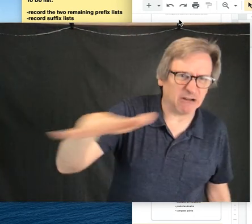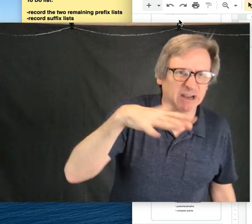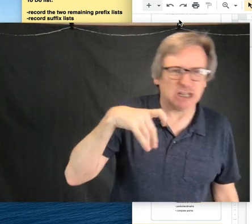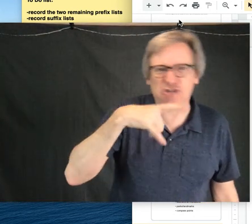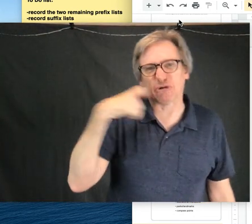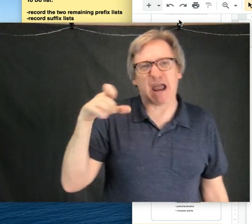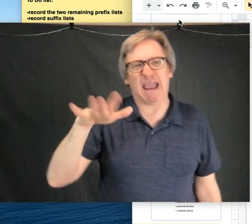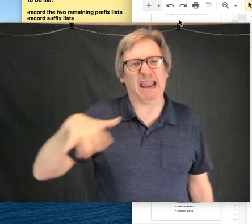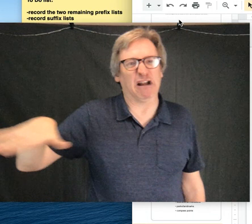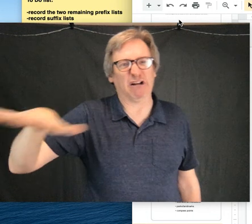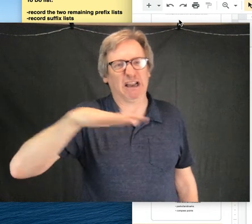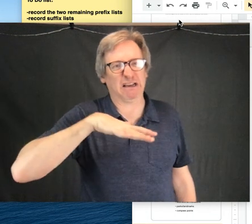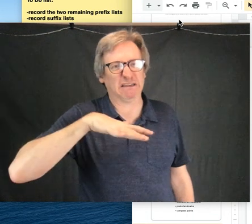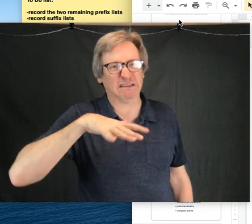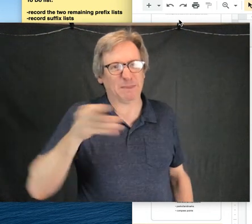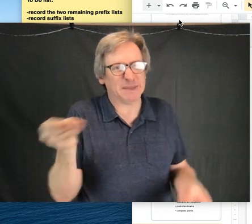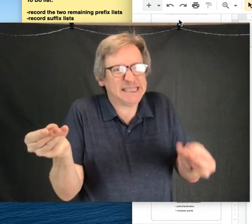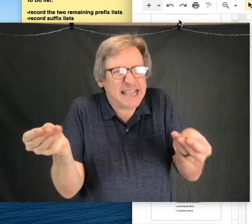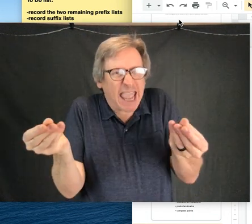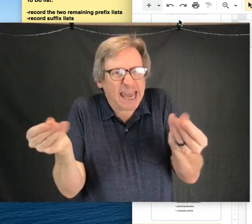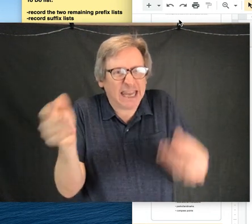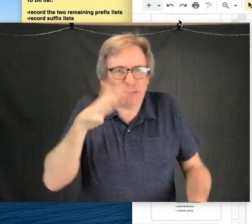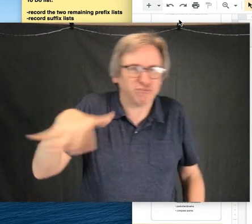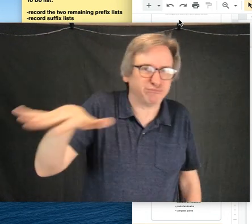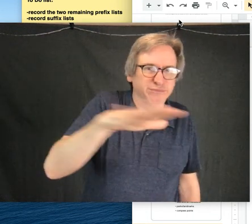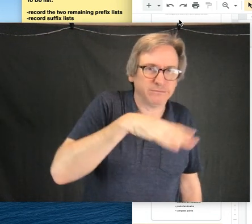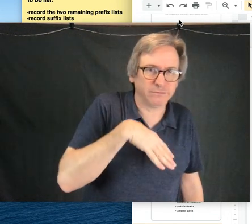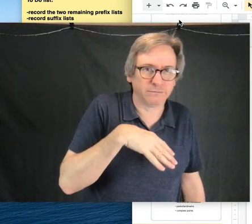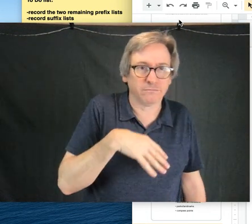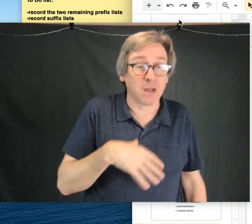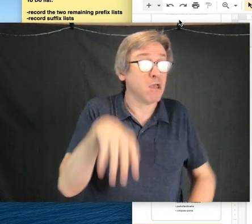Desert area, dry area, sandy.